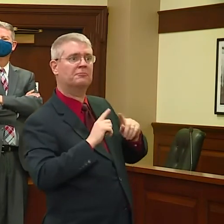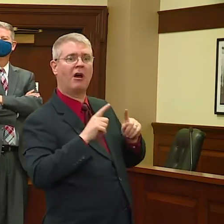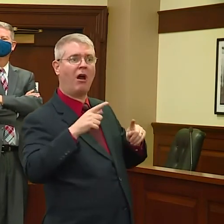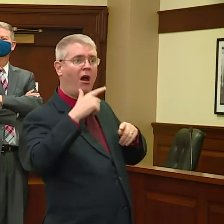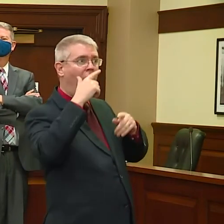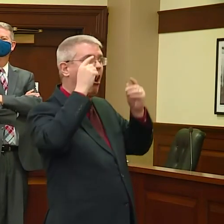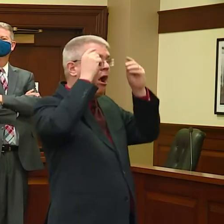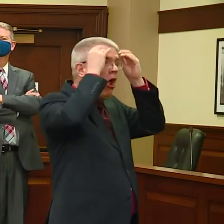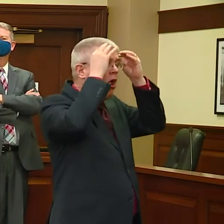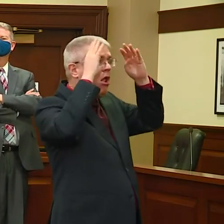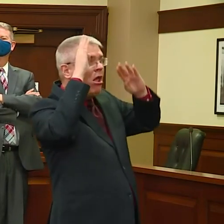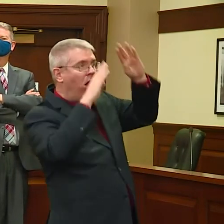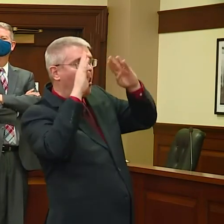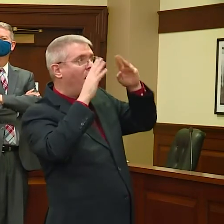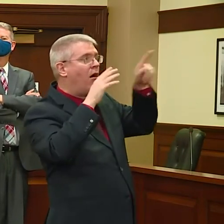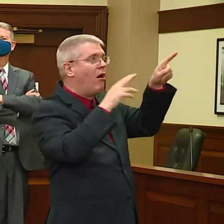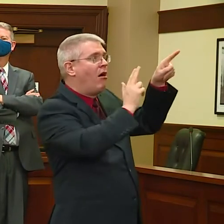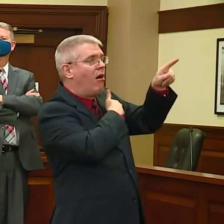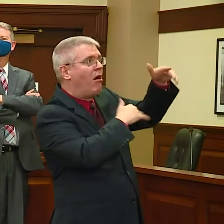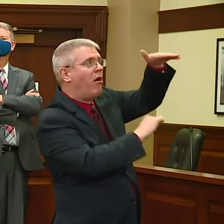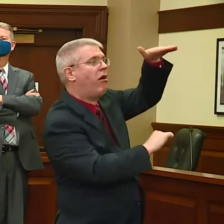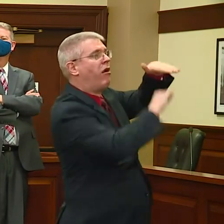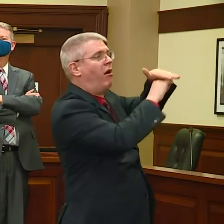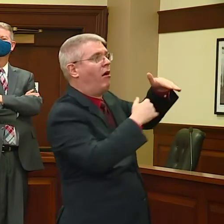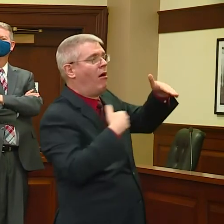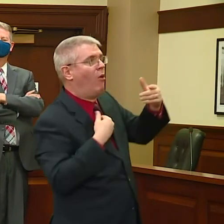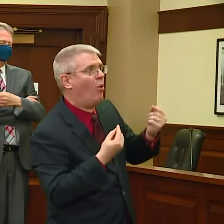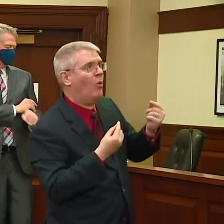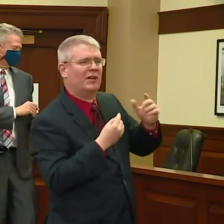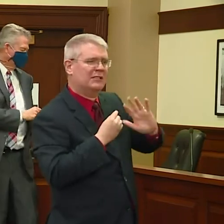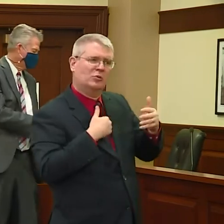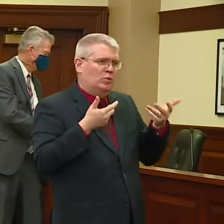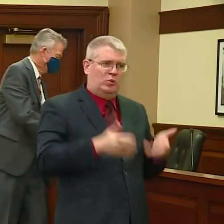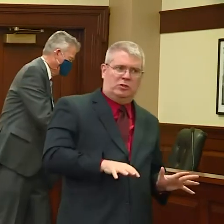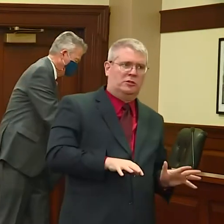healthcare workers to care for those in our communities. Thank you.